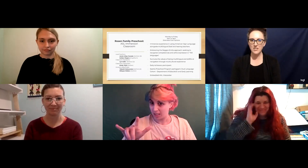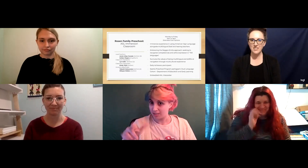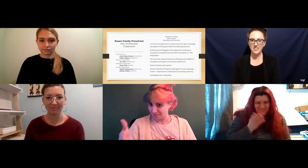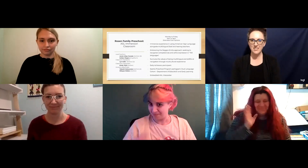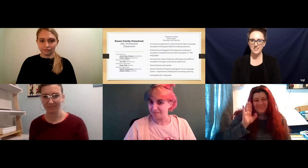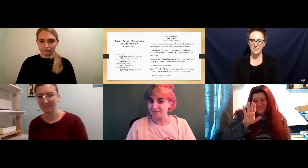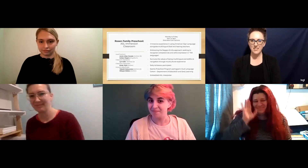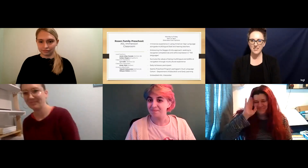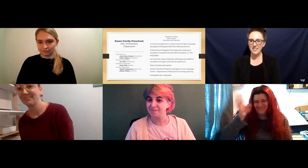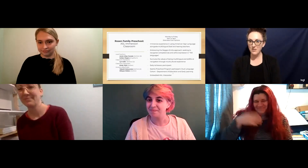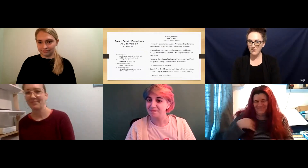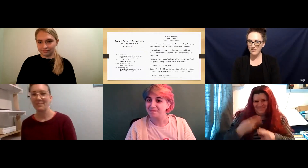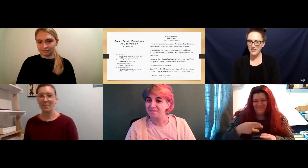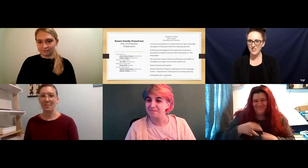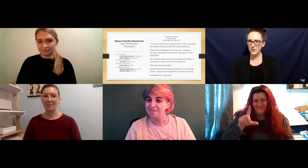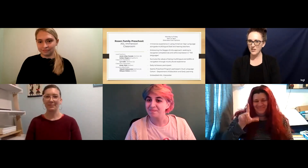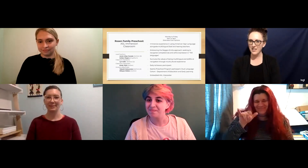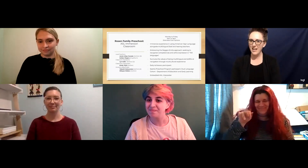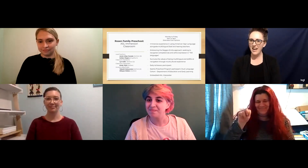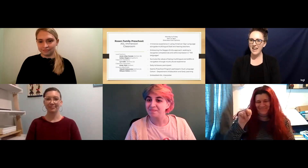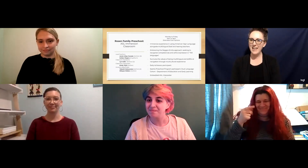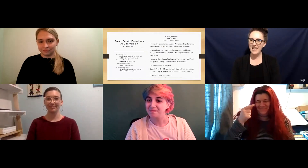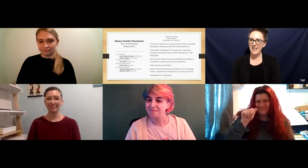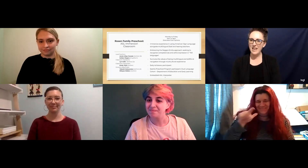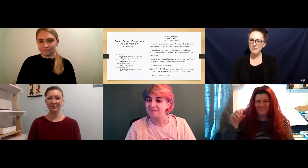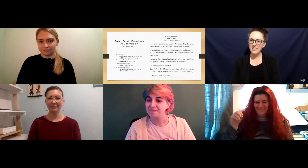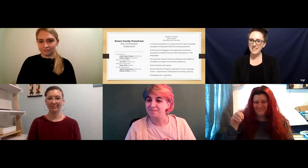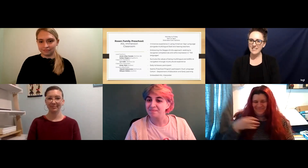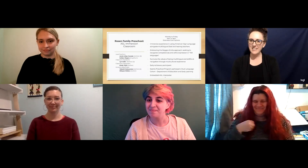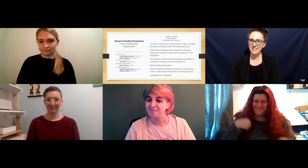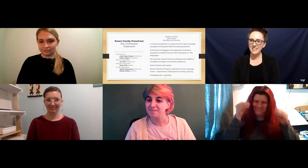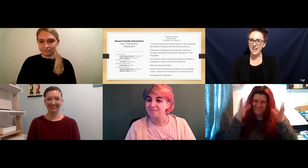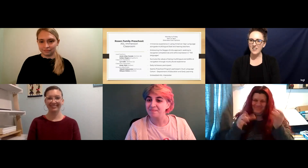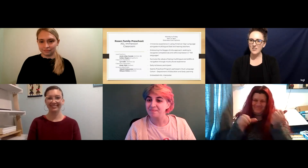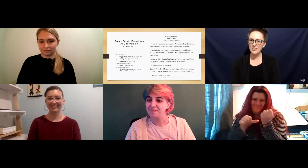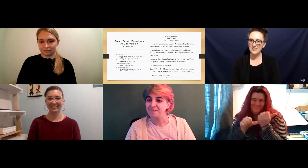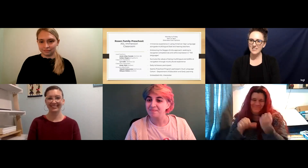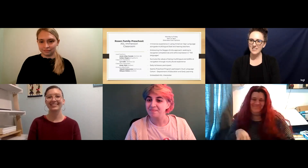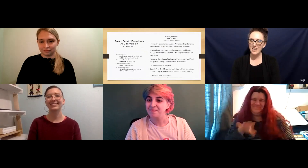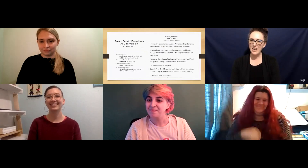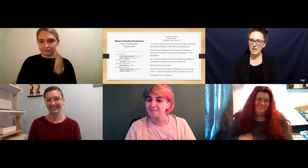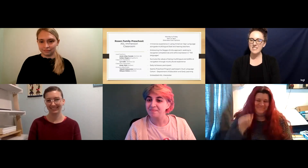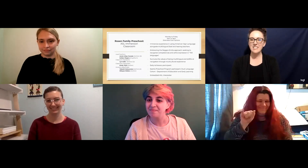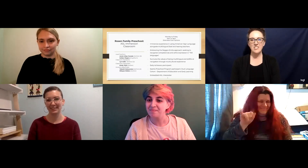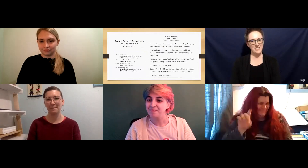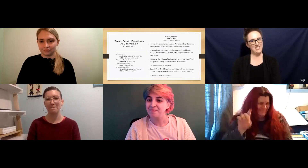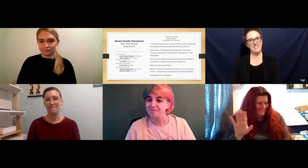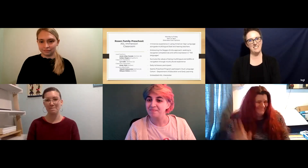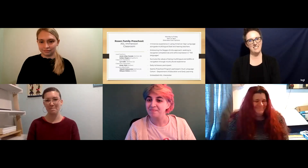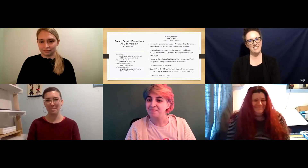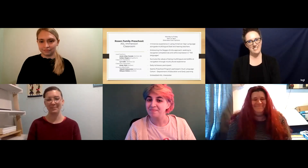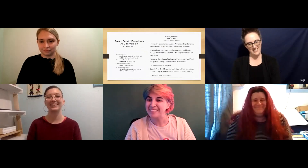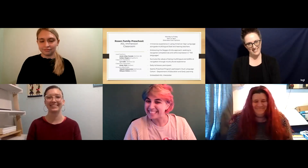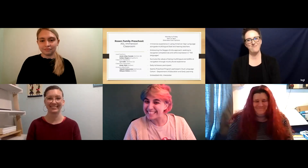yourselves? Lynn, you want to go first? Sure. Hi, I'm Lynn Gallo. I'm a teaching